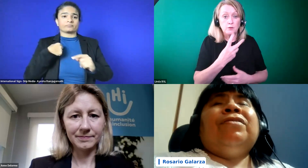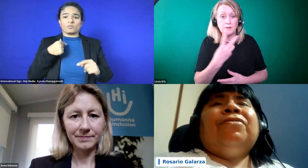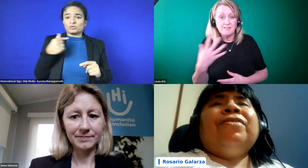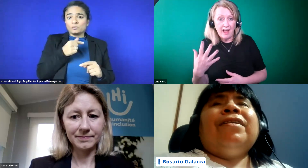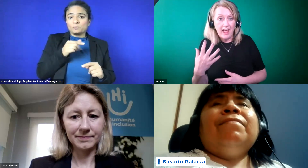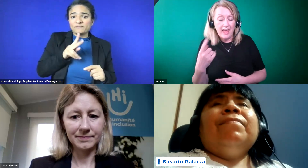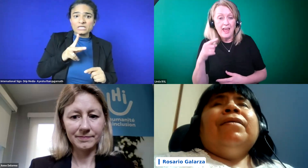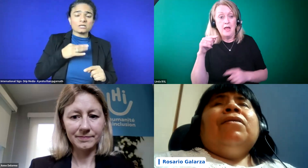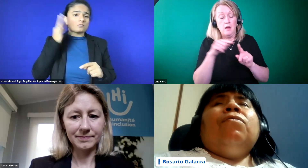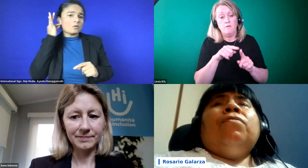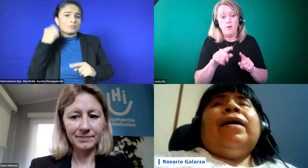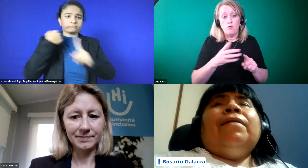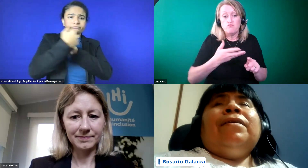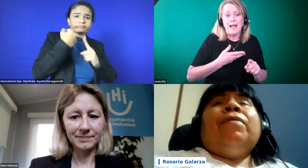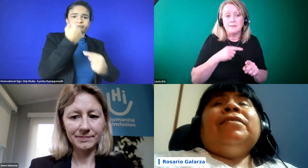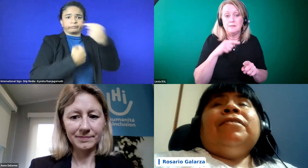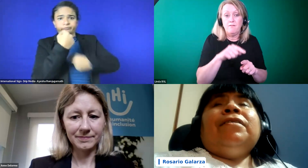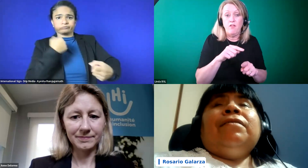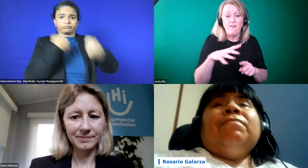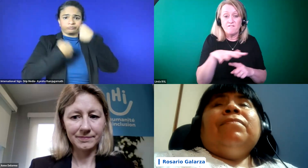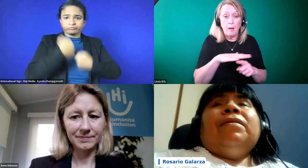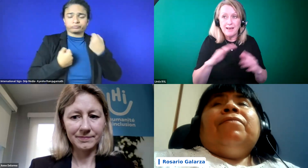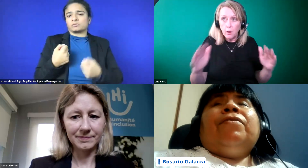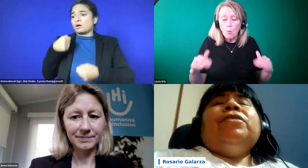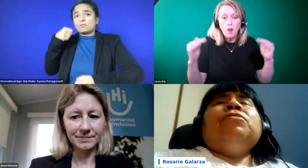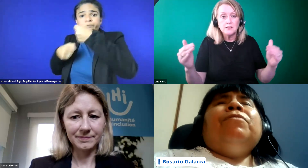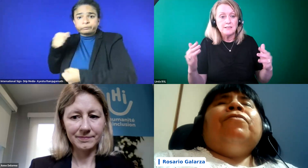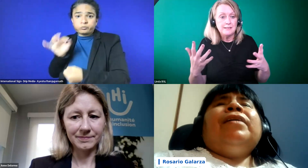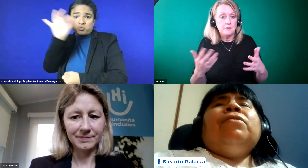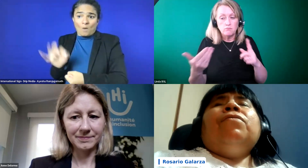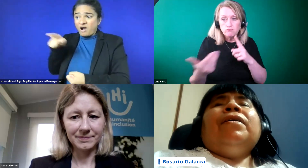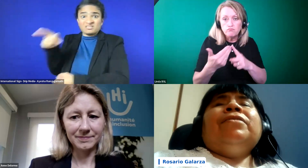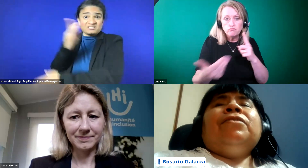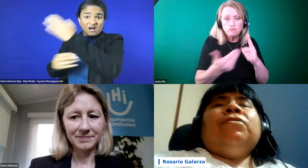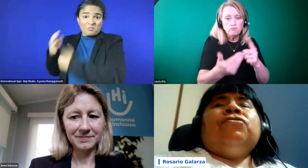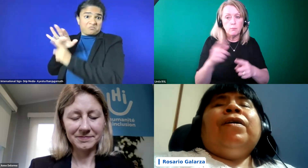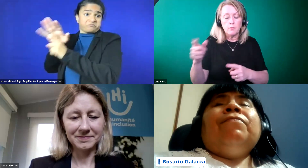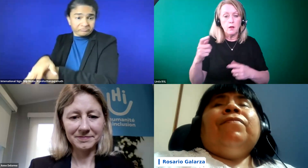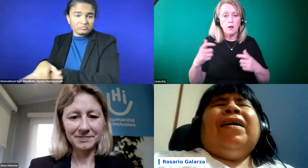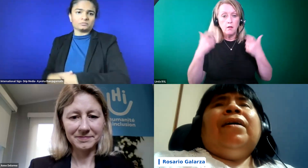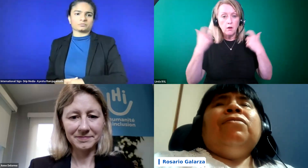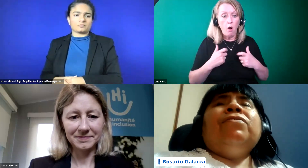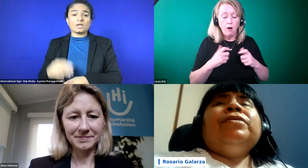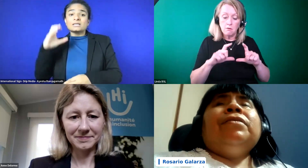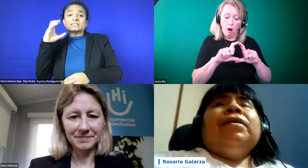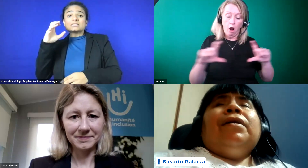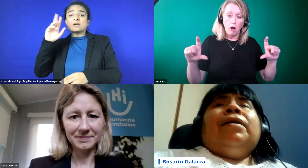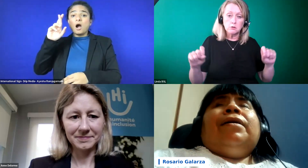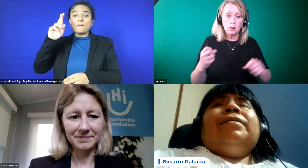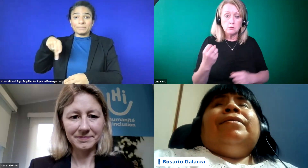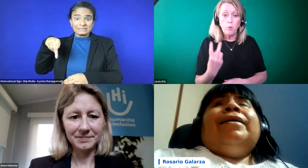Article 23, or equality recognition before the law in Article 12 and